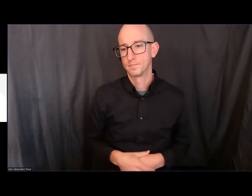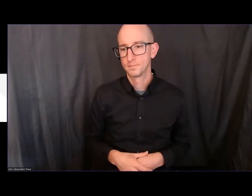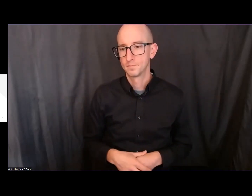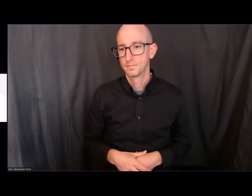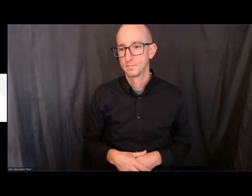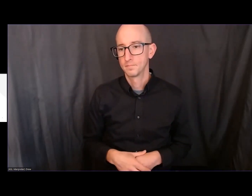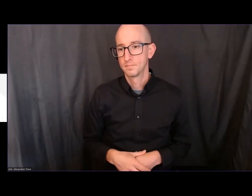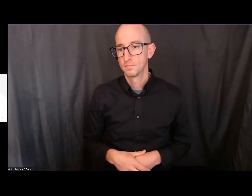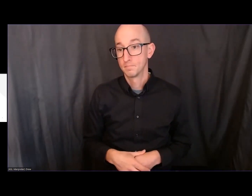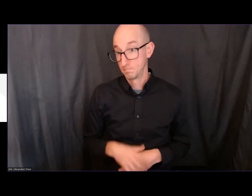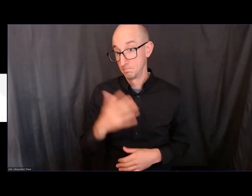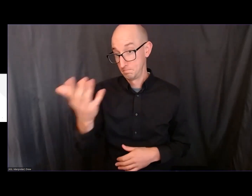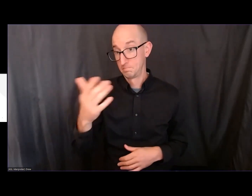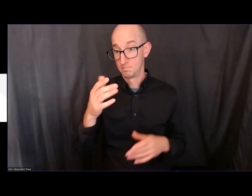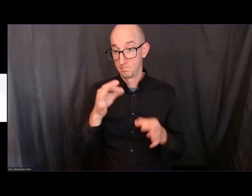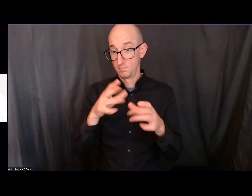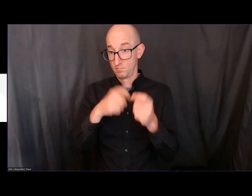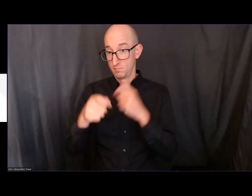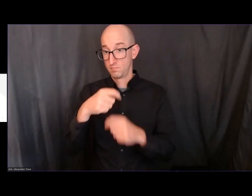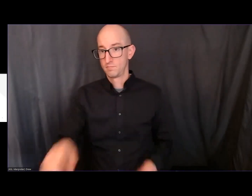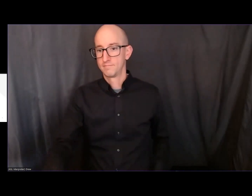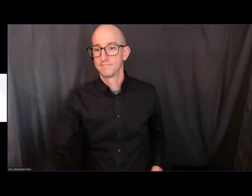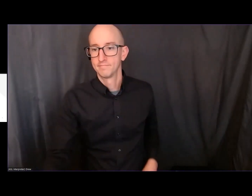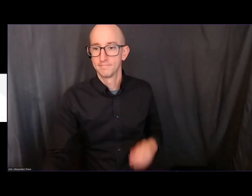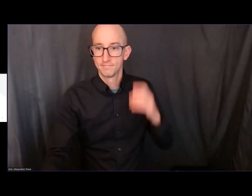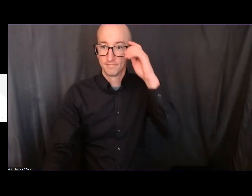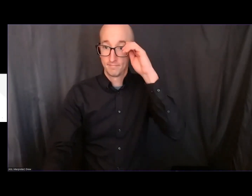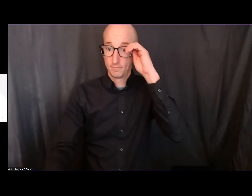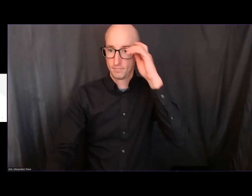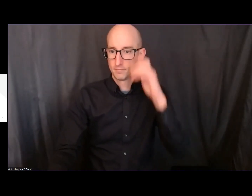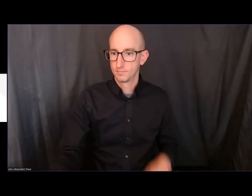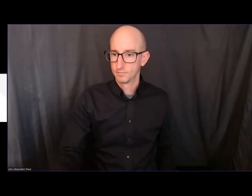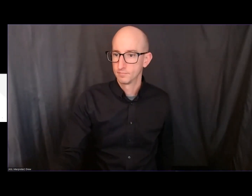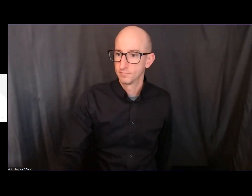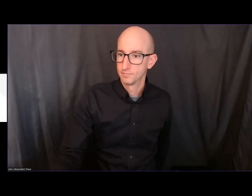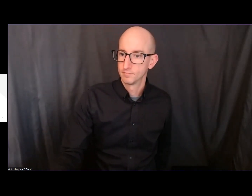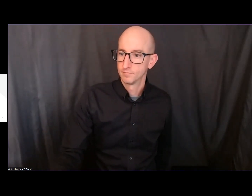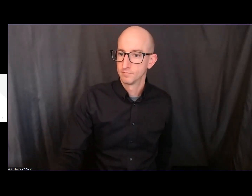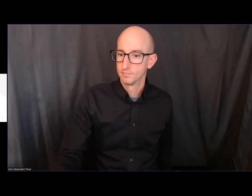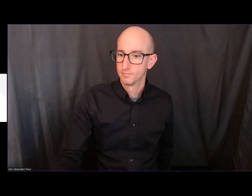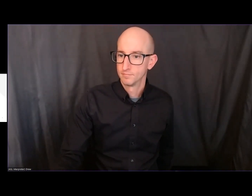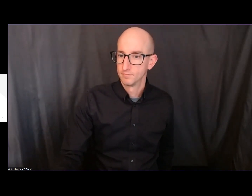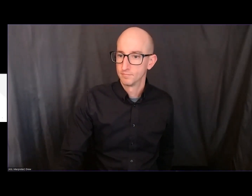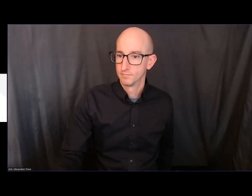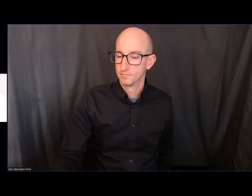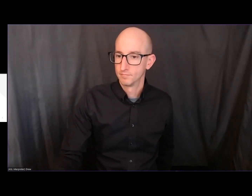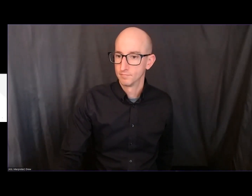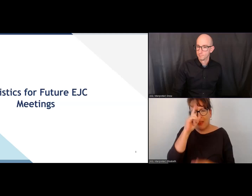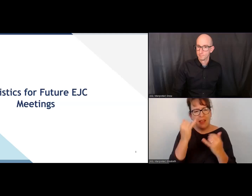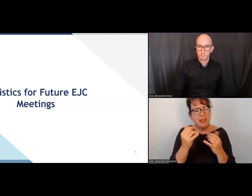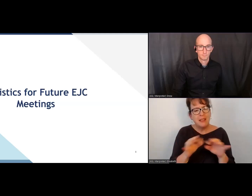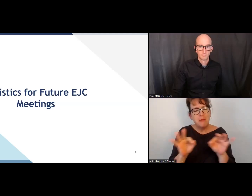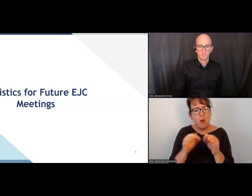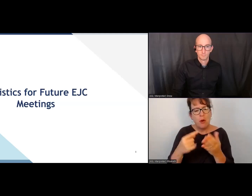something that we need to discuss, is the idea that, I guess, how are we balancing